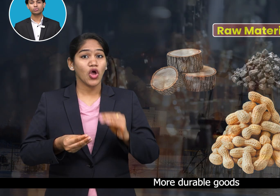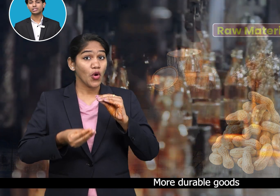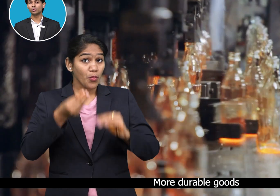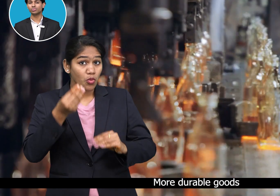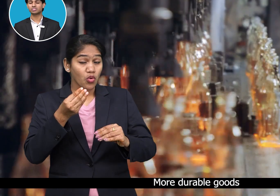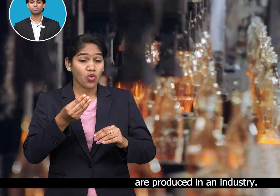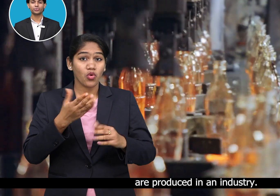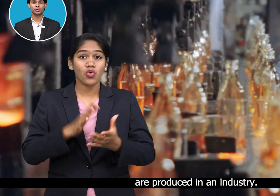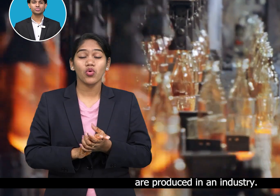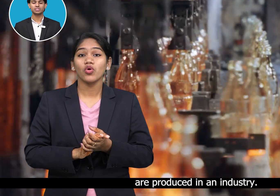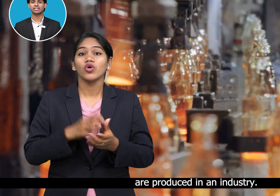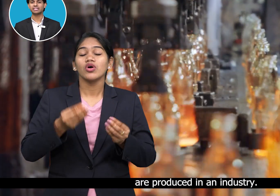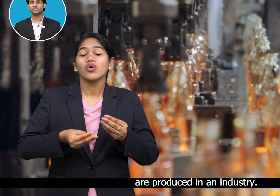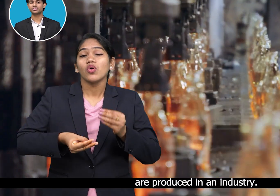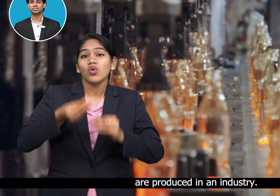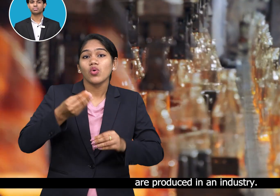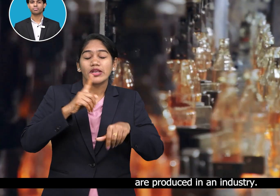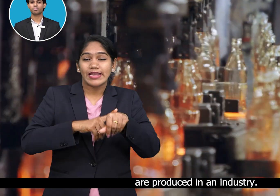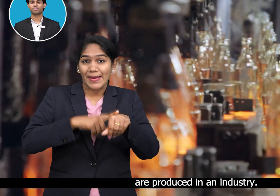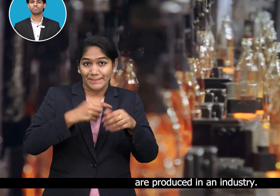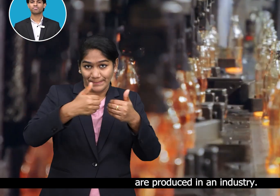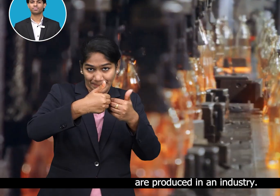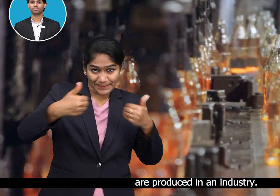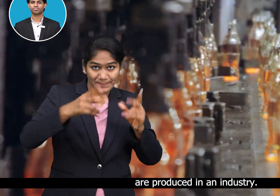More durable goods are produced in an industry.